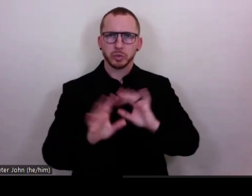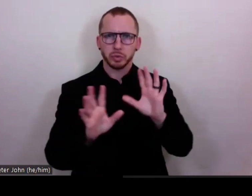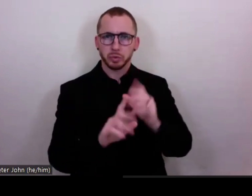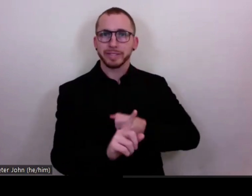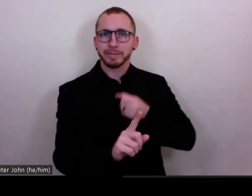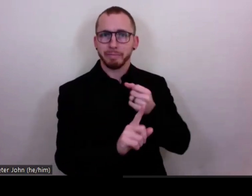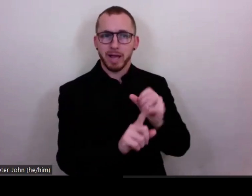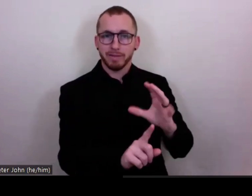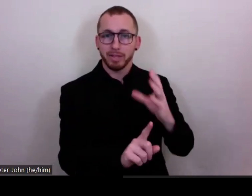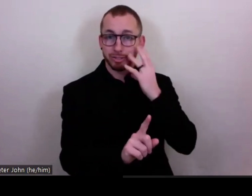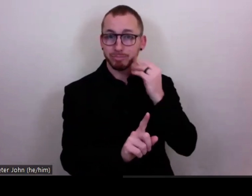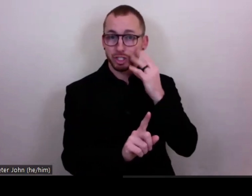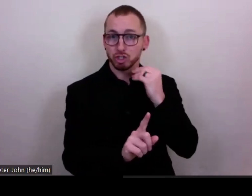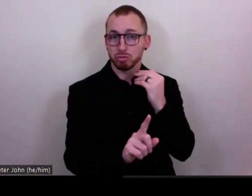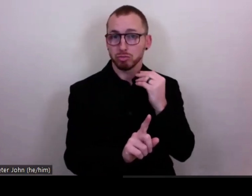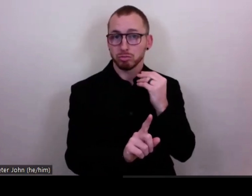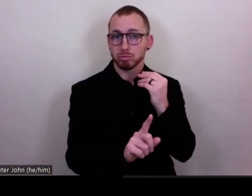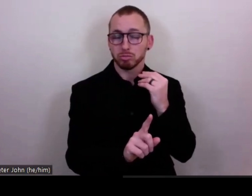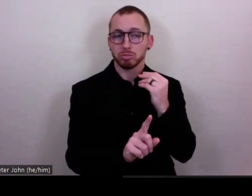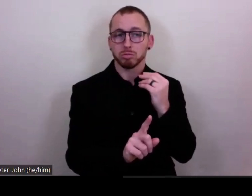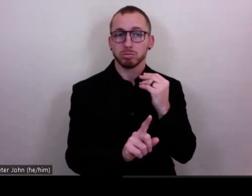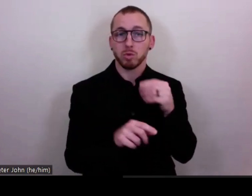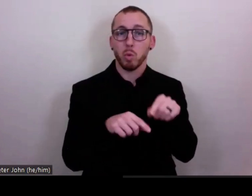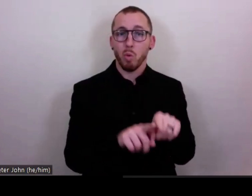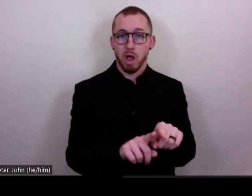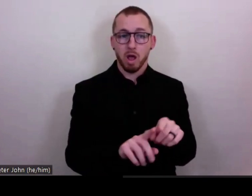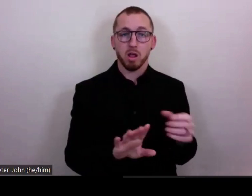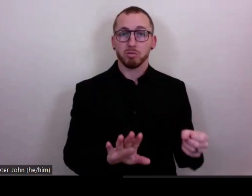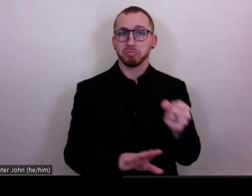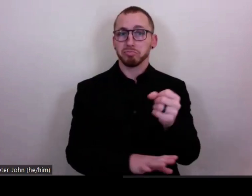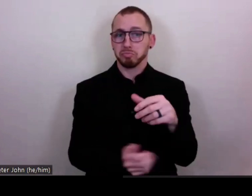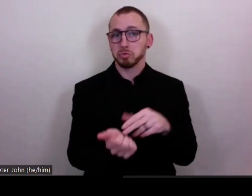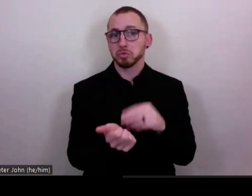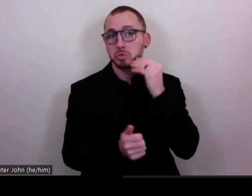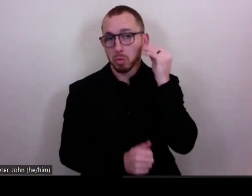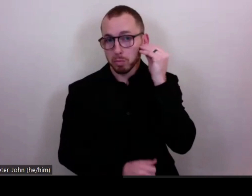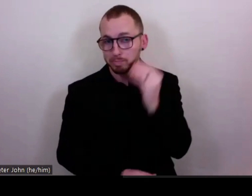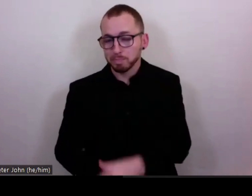the experience that individual has while they're in a nursing home.